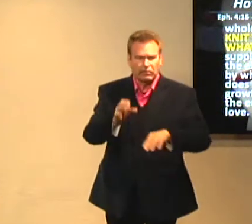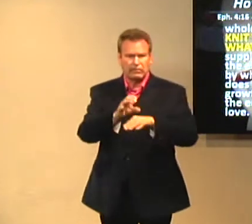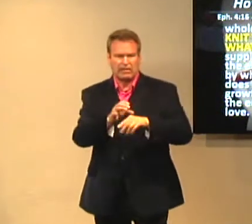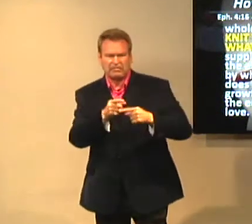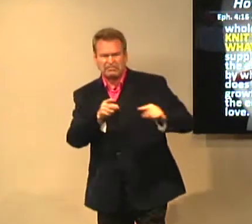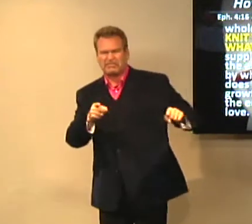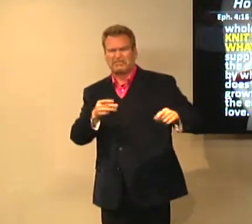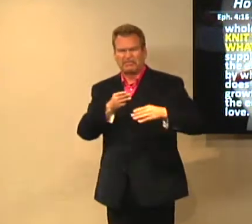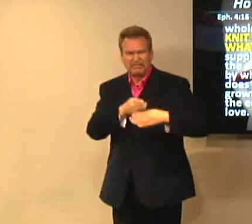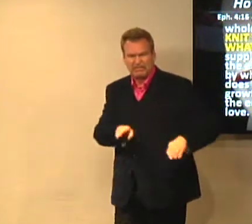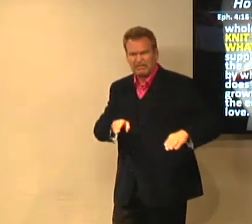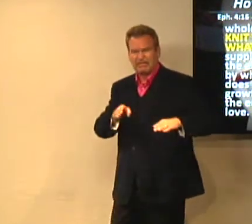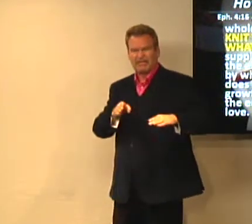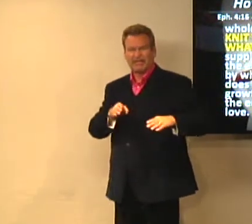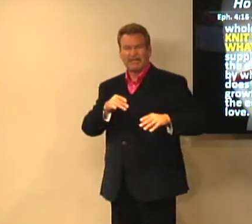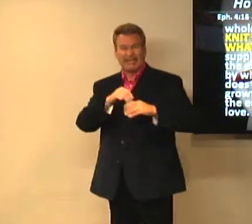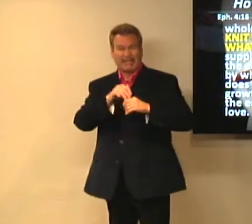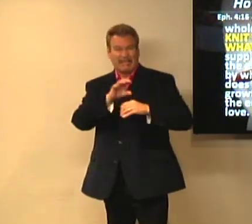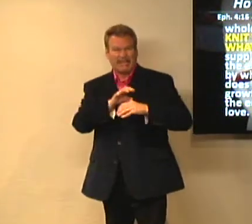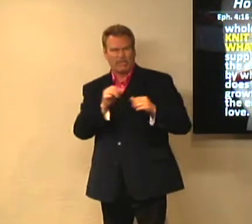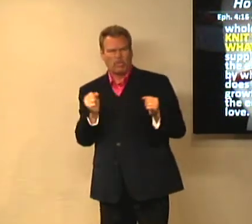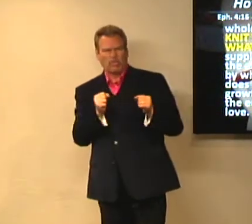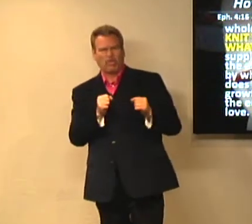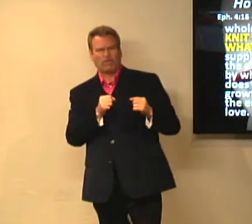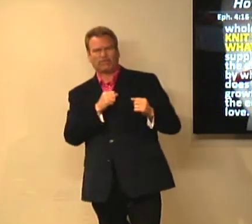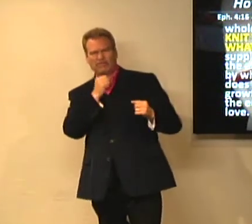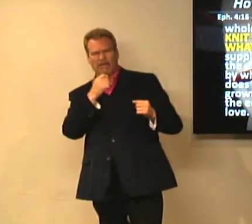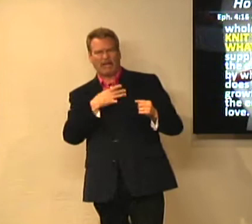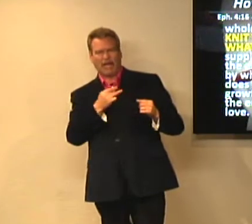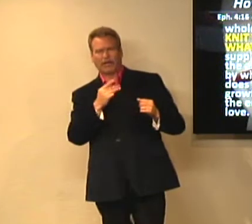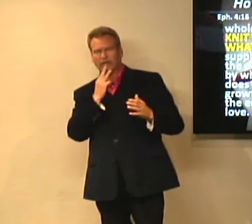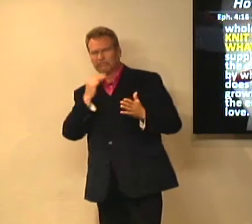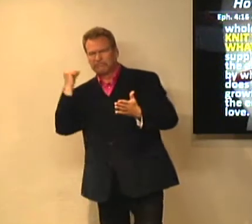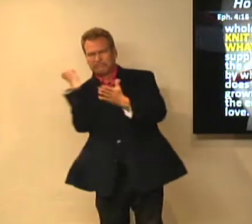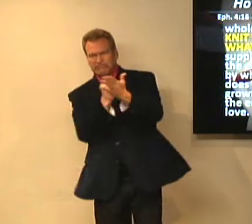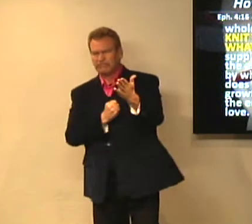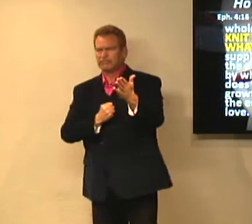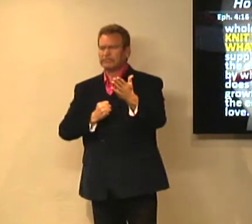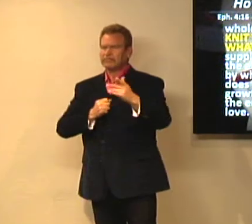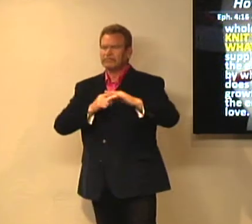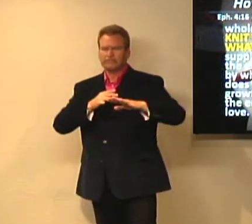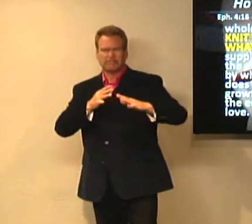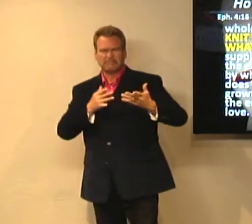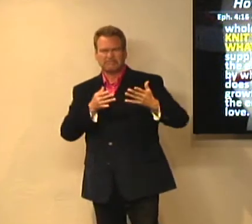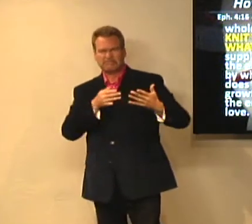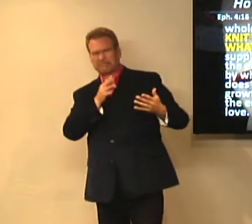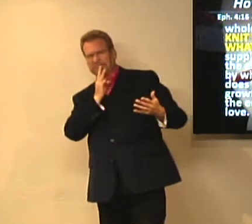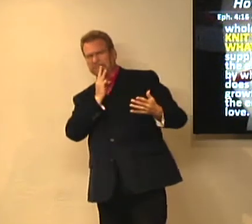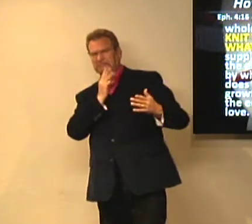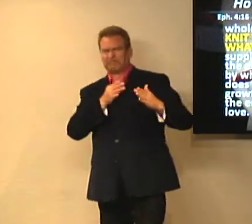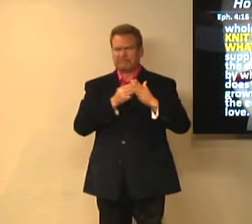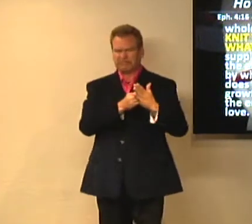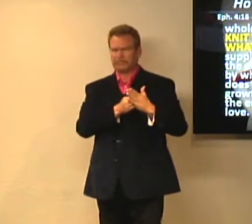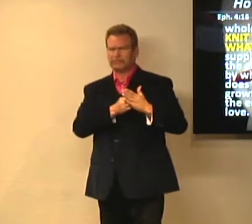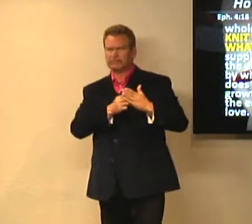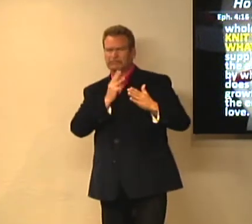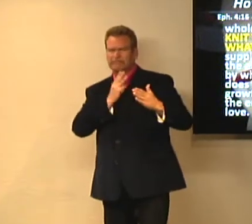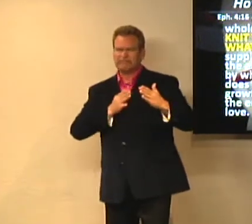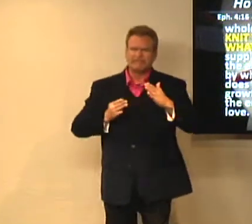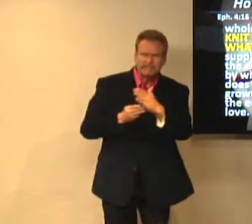You know, there's many church splits and church breaks and separations. When people feel cold and talk negatively against